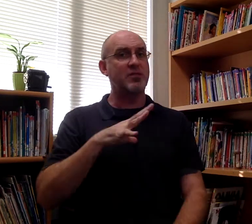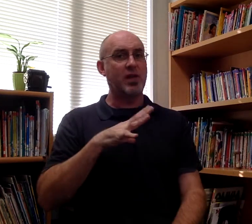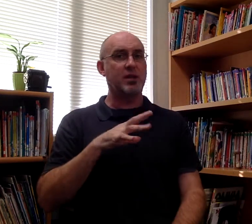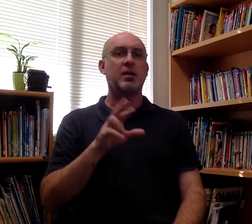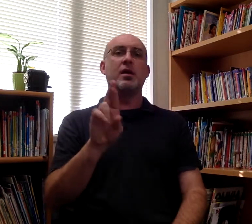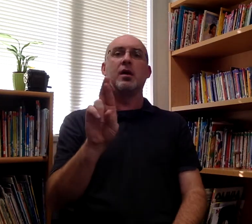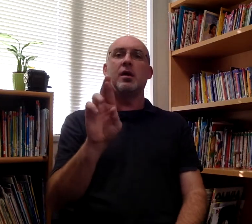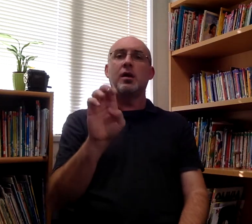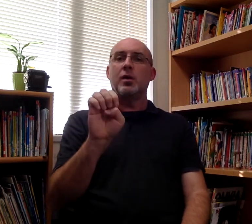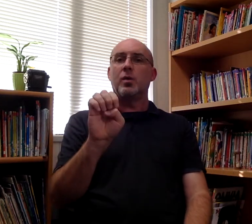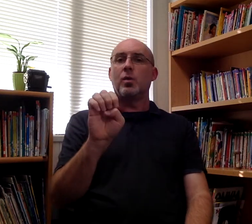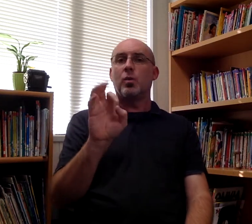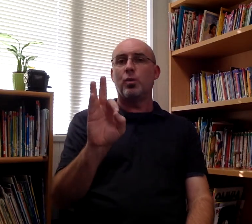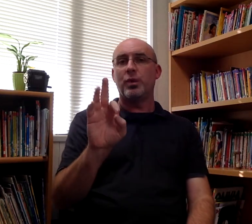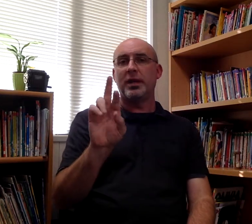fine.